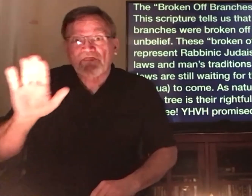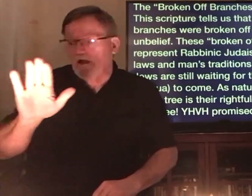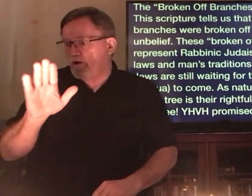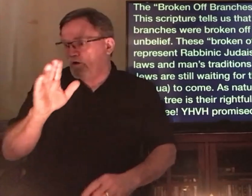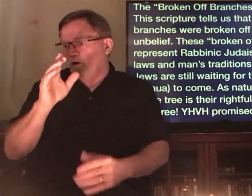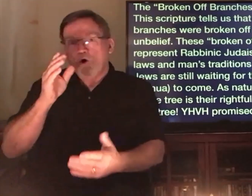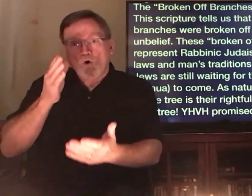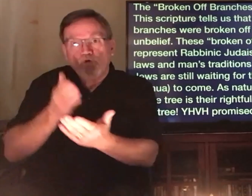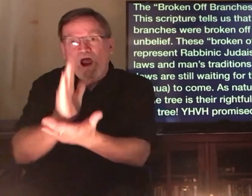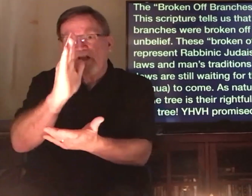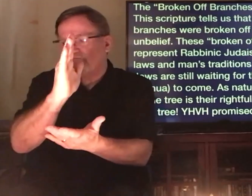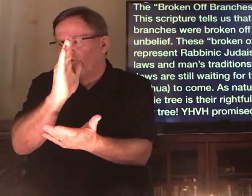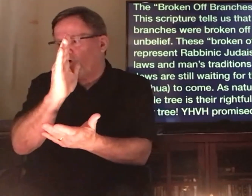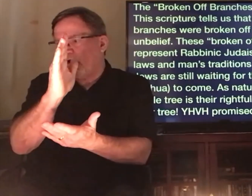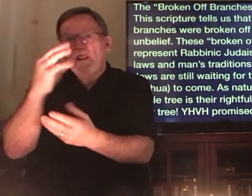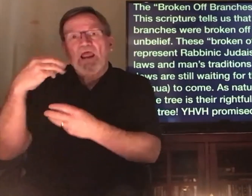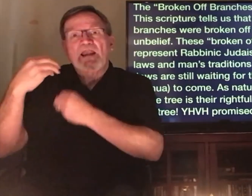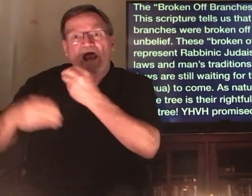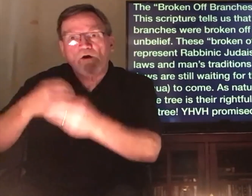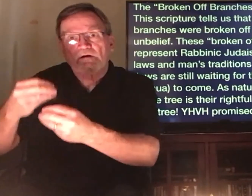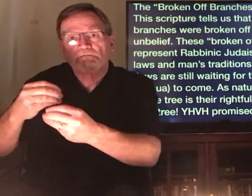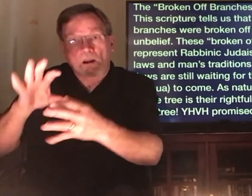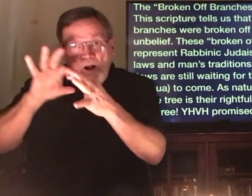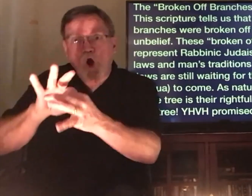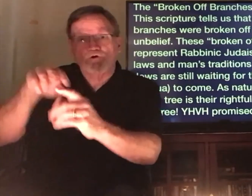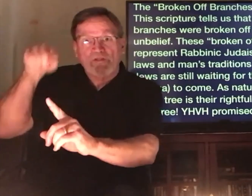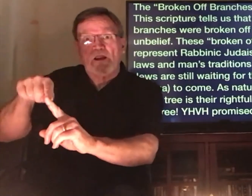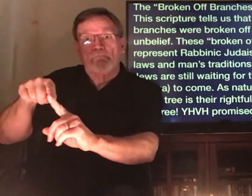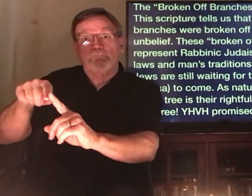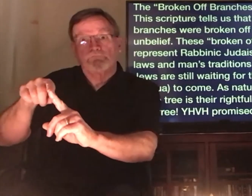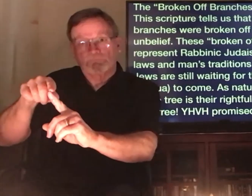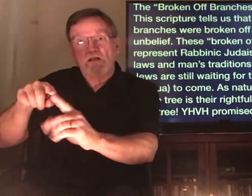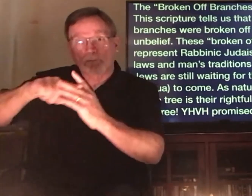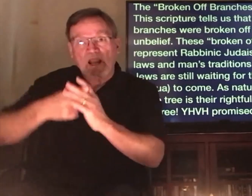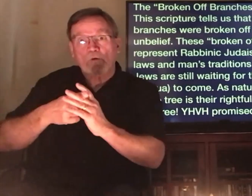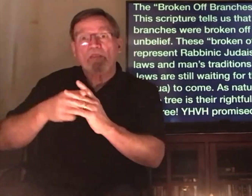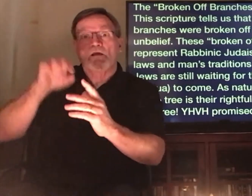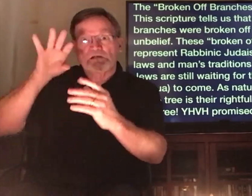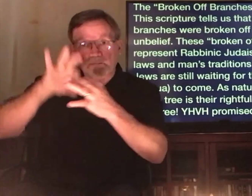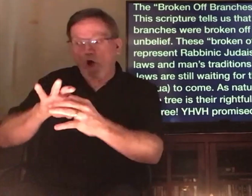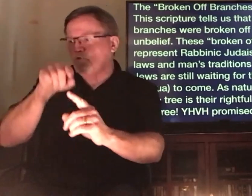but later. Okay. Through Paul and others,